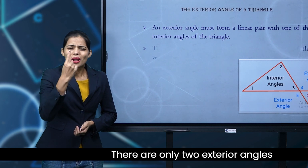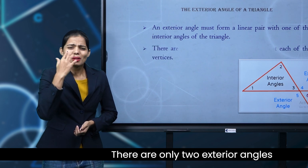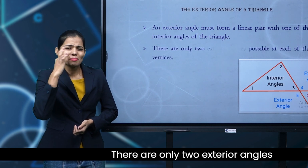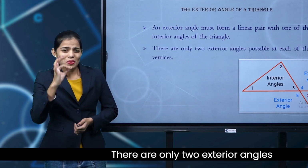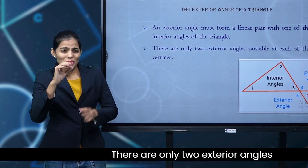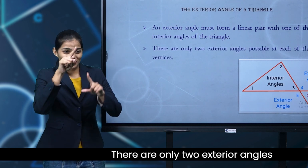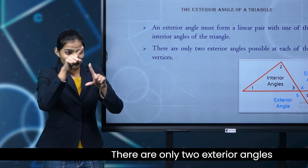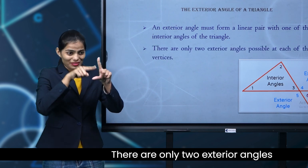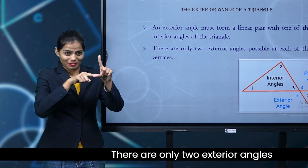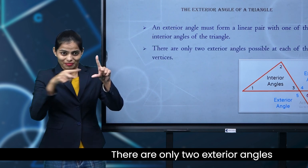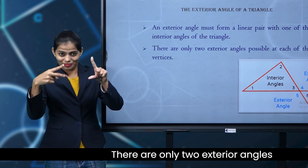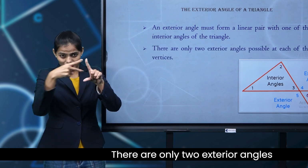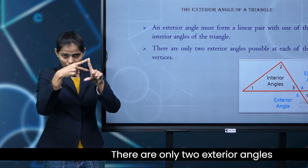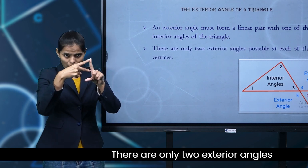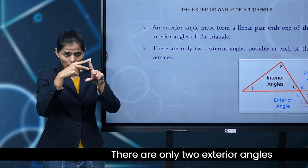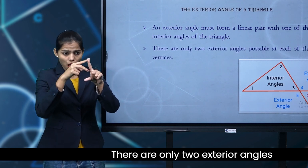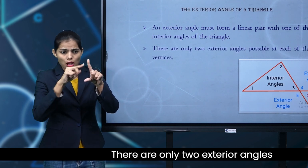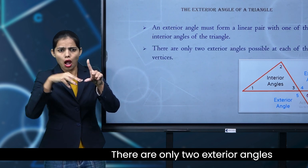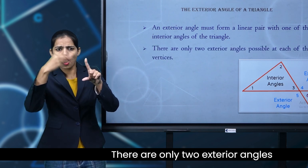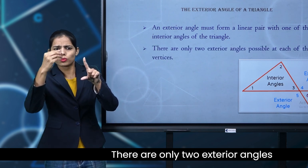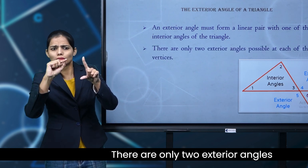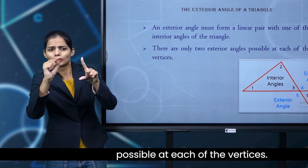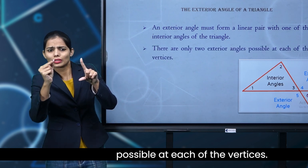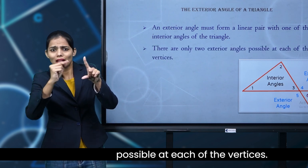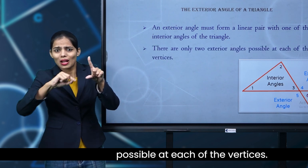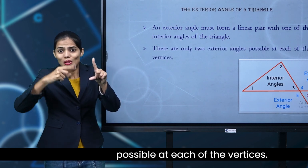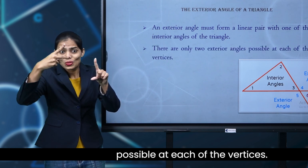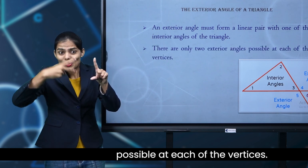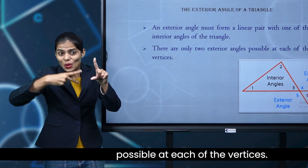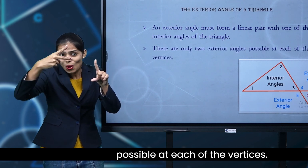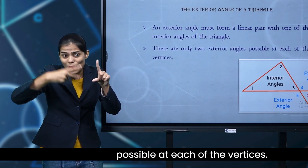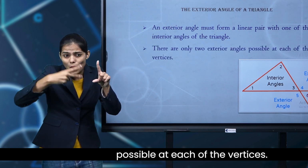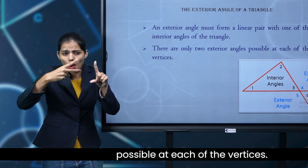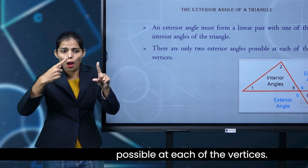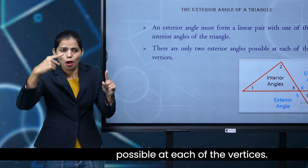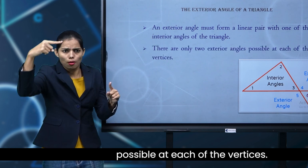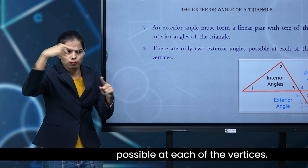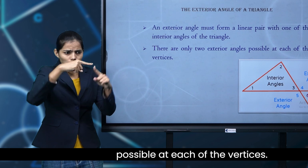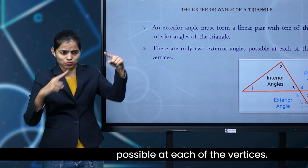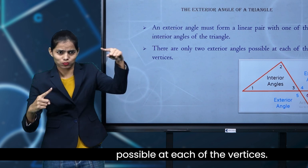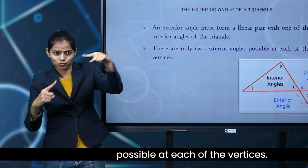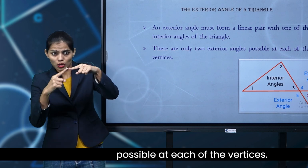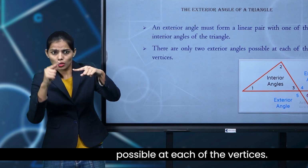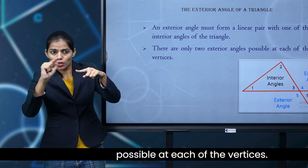There are only two exterior angles possible at each of the vertices.